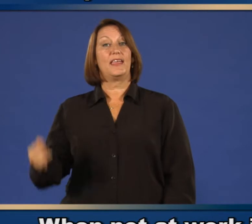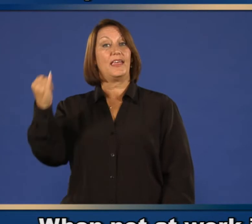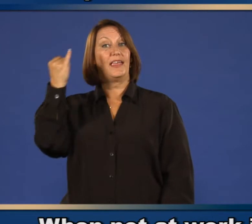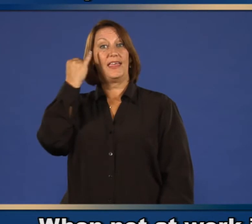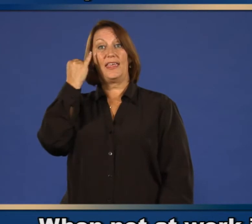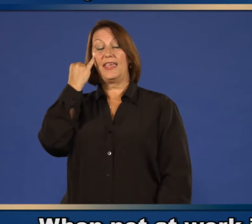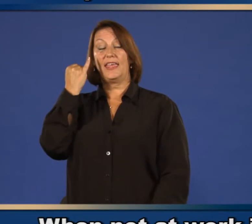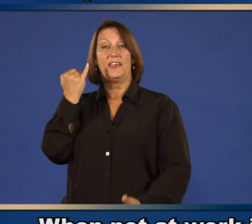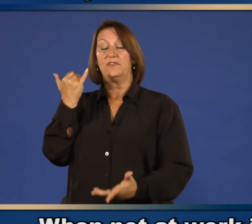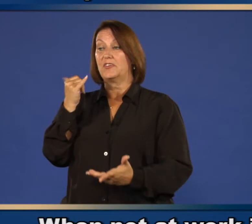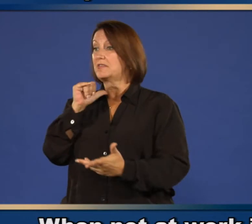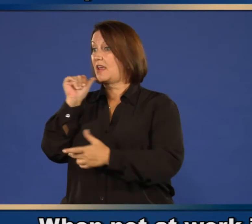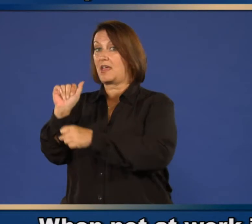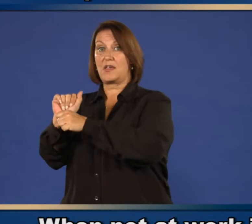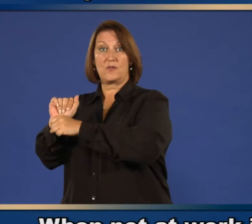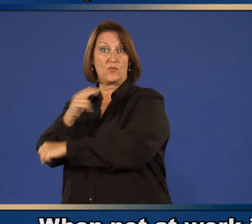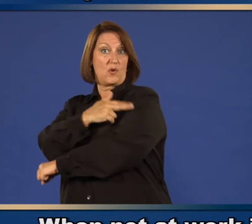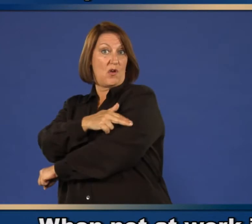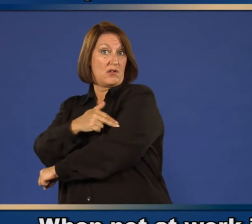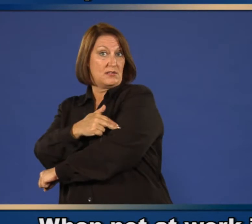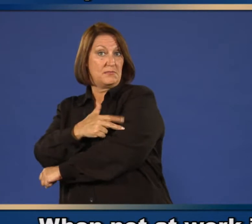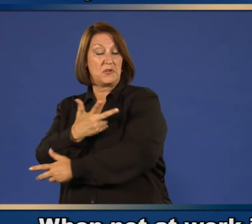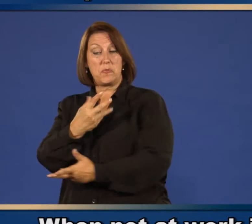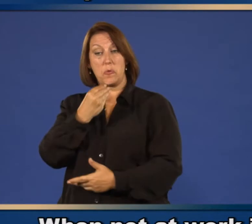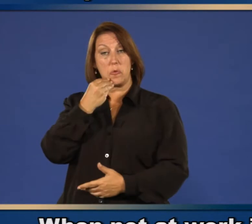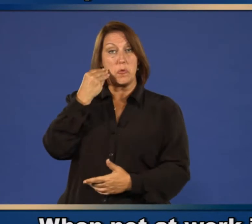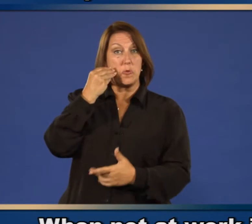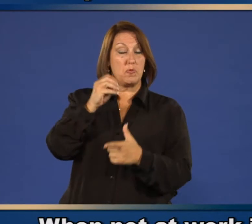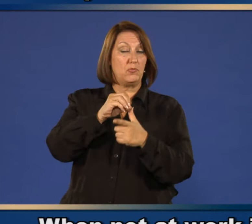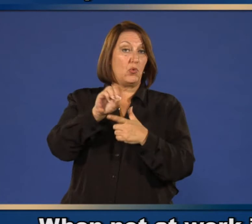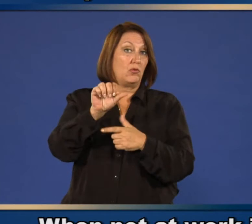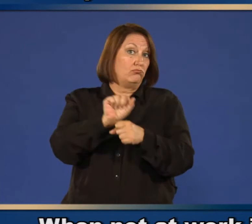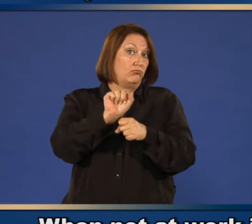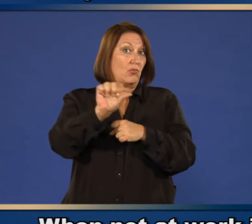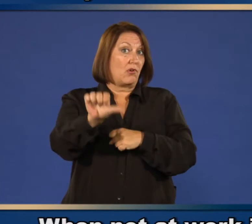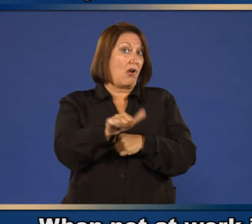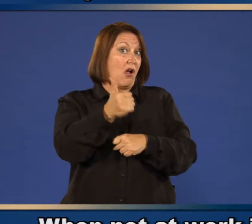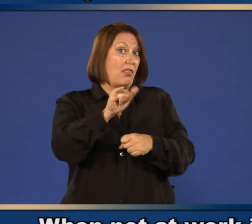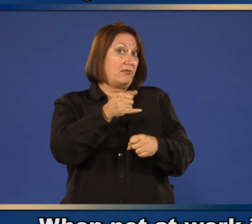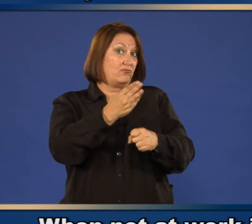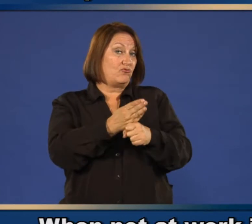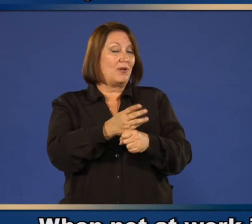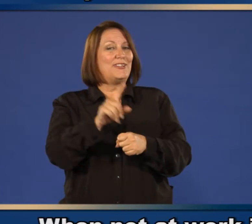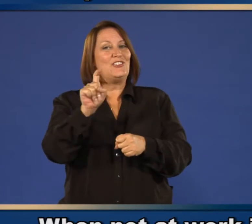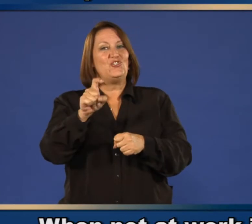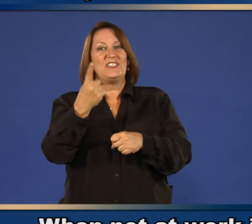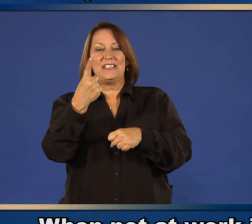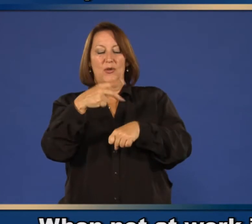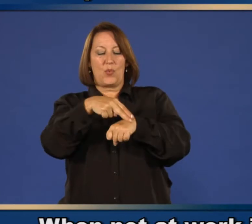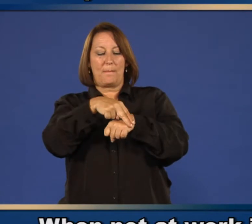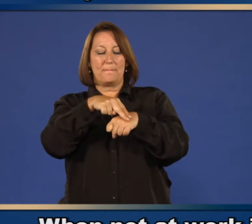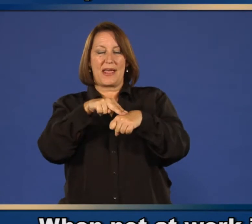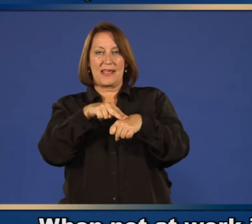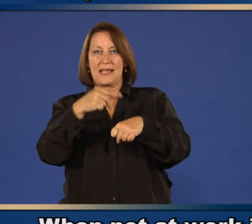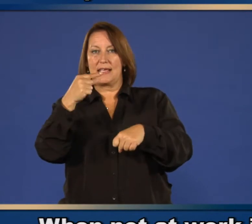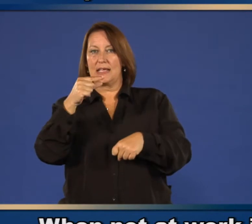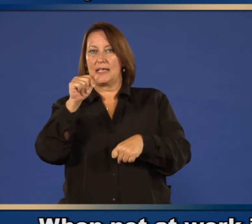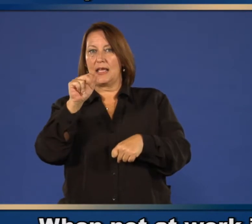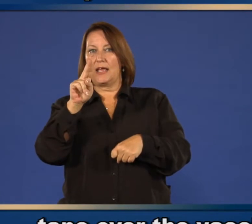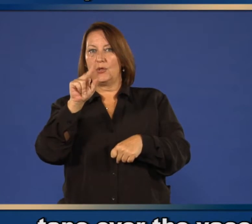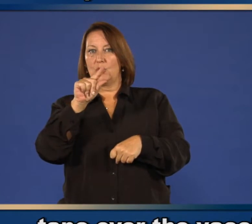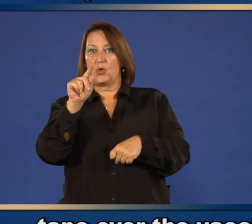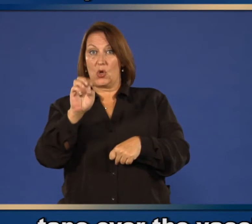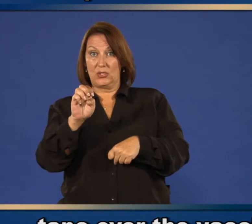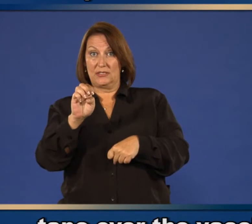When not at work in a healthcare setting, you need only wear the gauze bandage secured by first aid